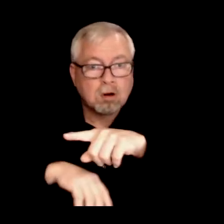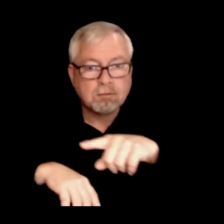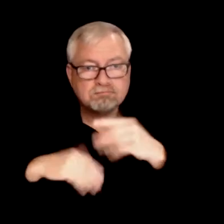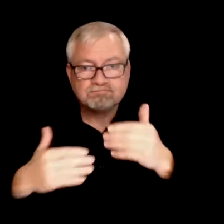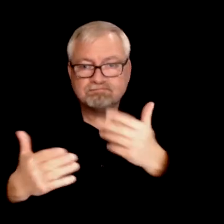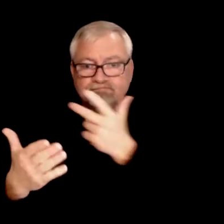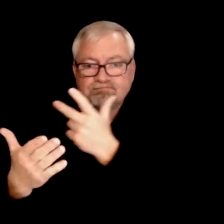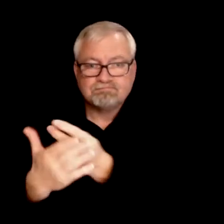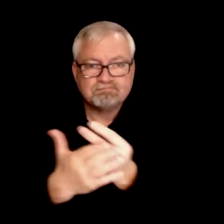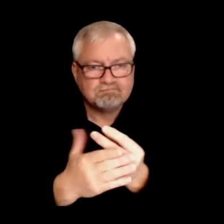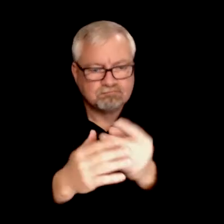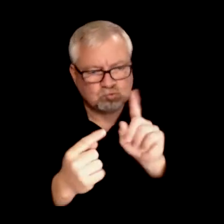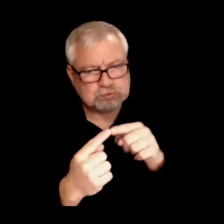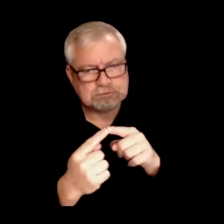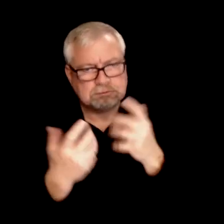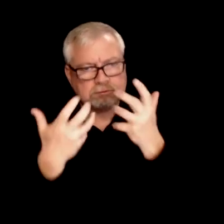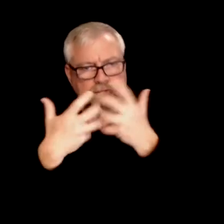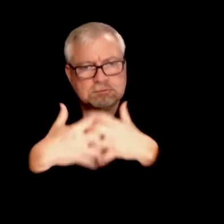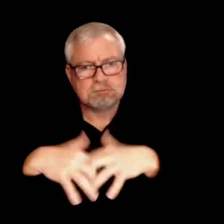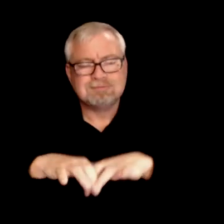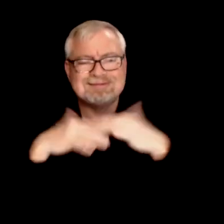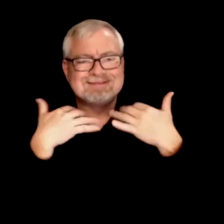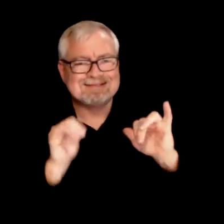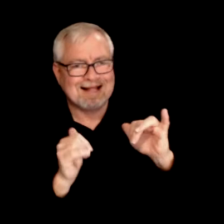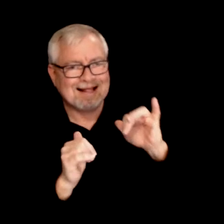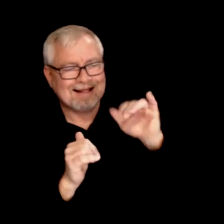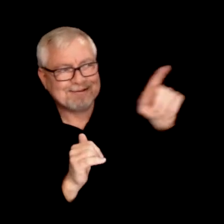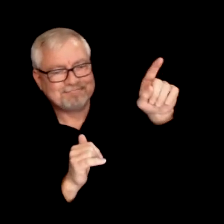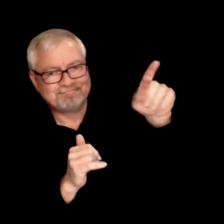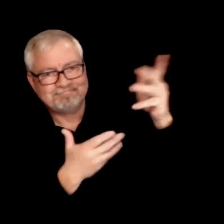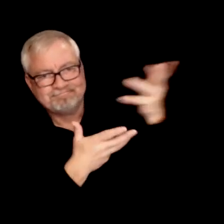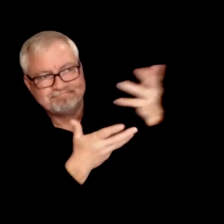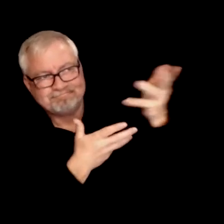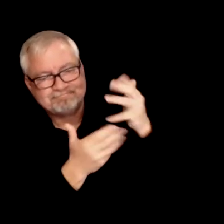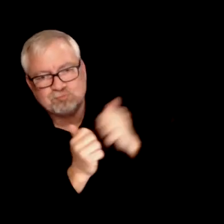is Moderna. Thank you.